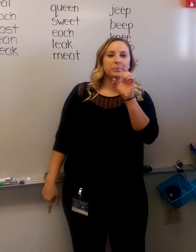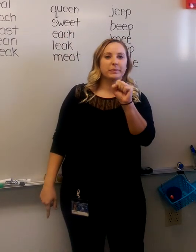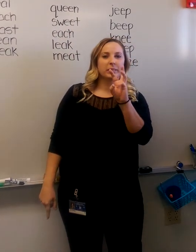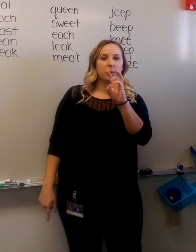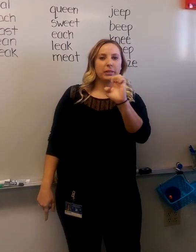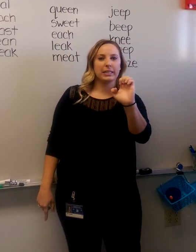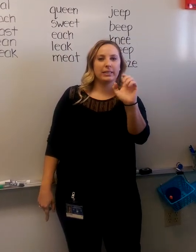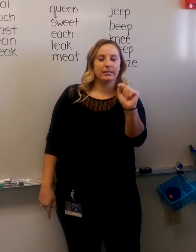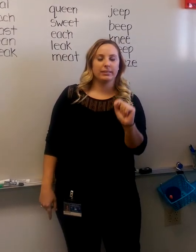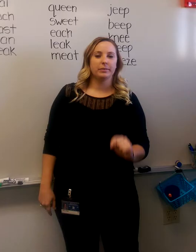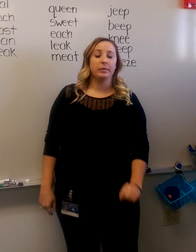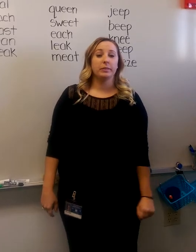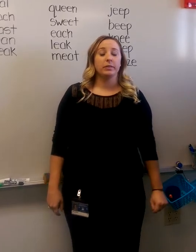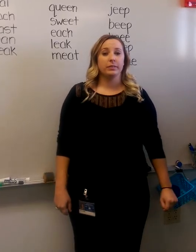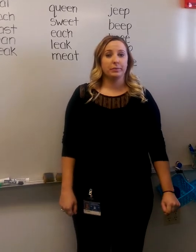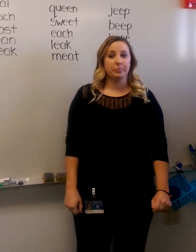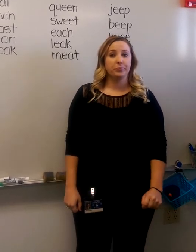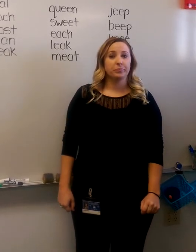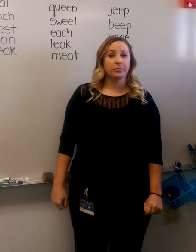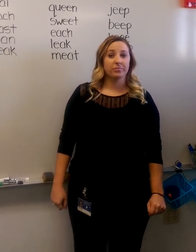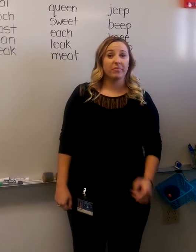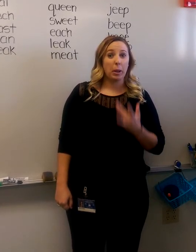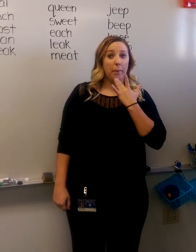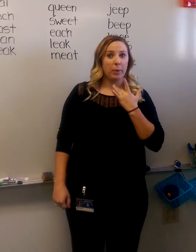The birthday cake tasted sweet.